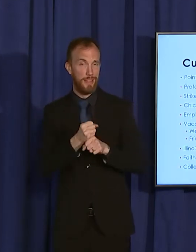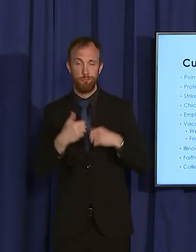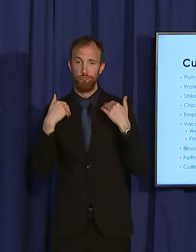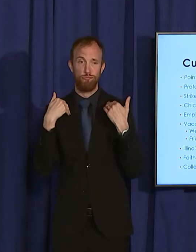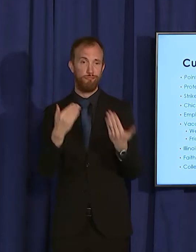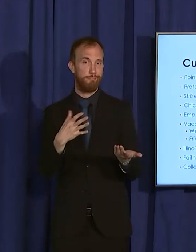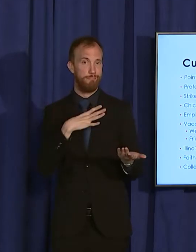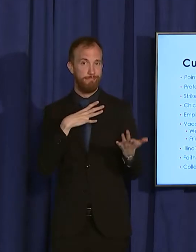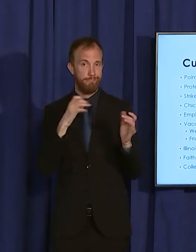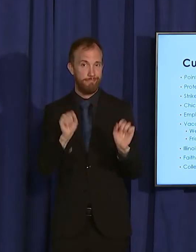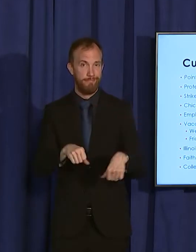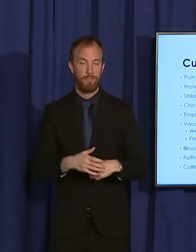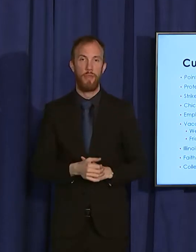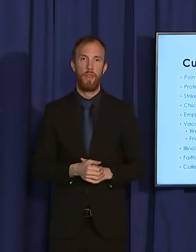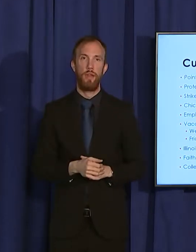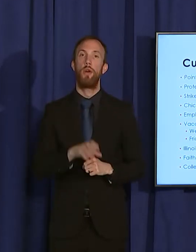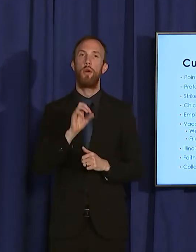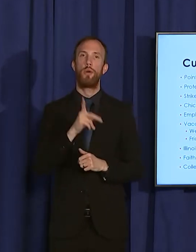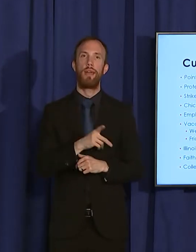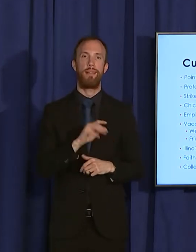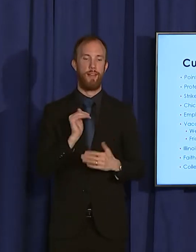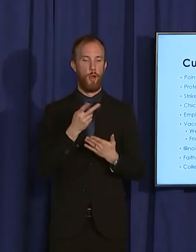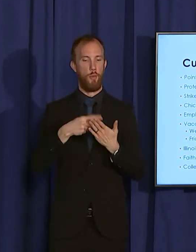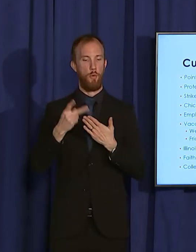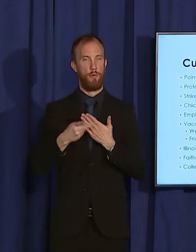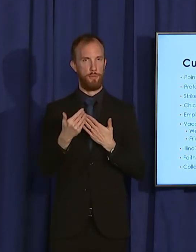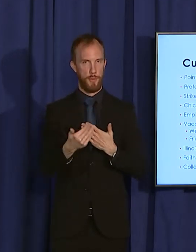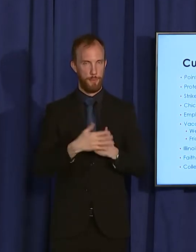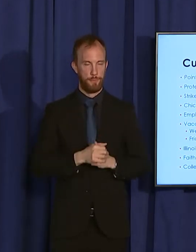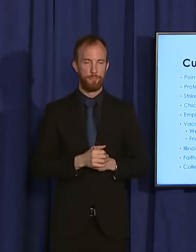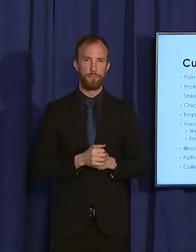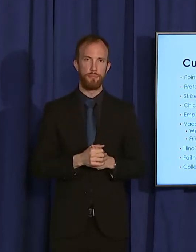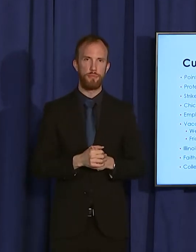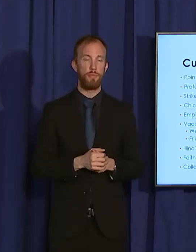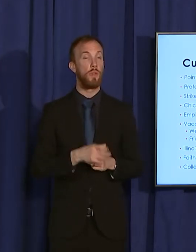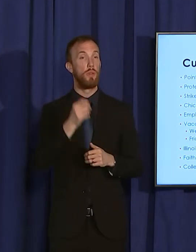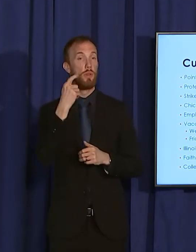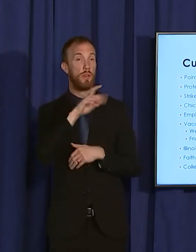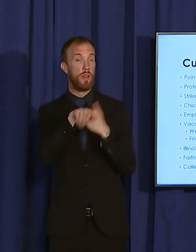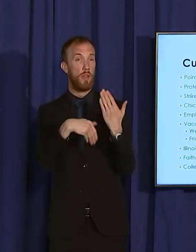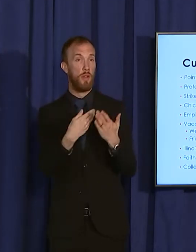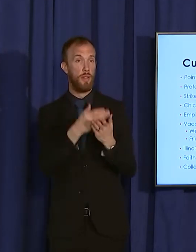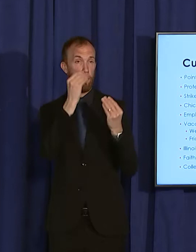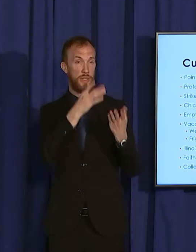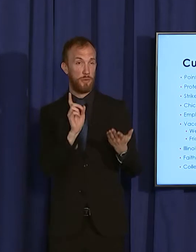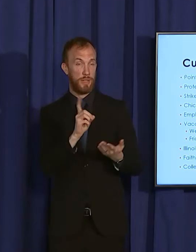an update on our current programs. So all of this information is available on